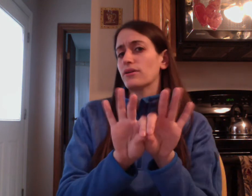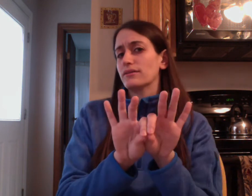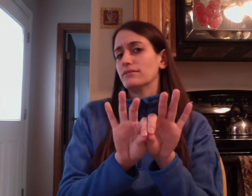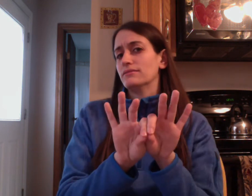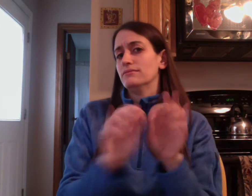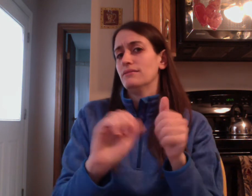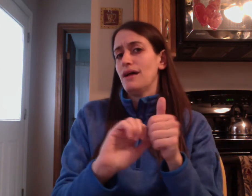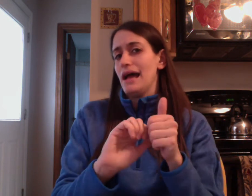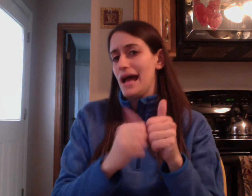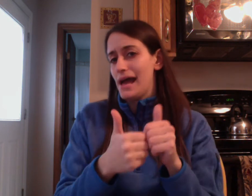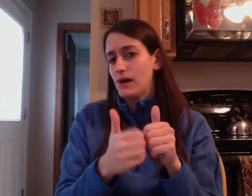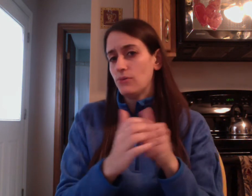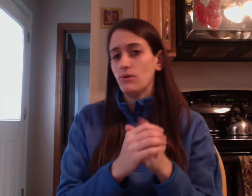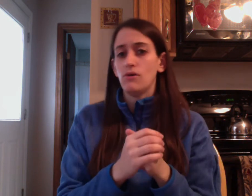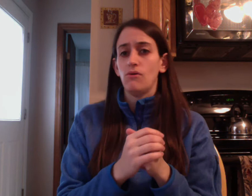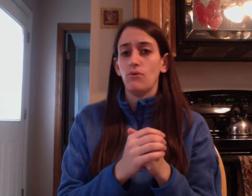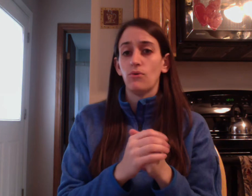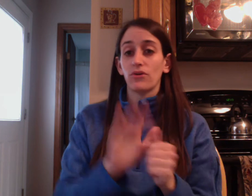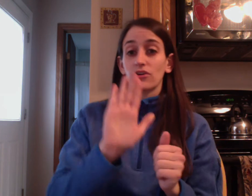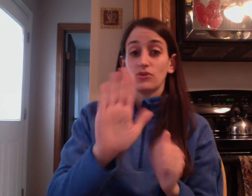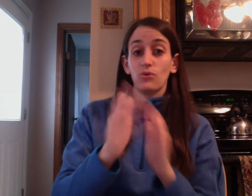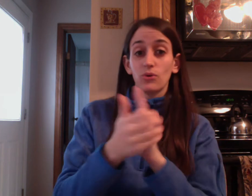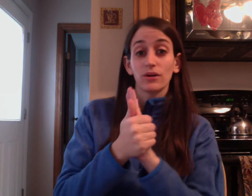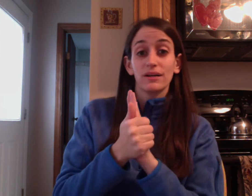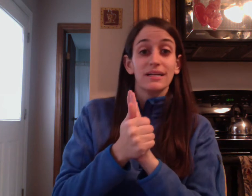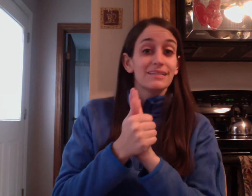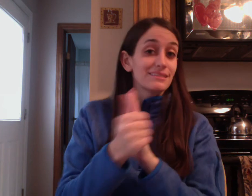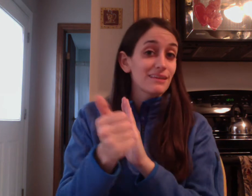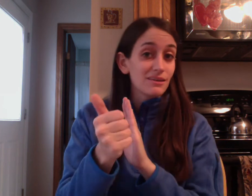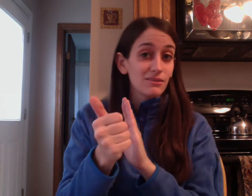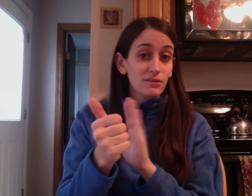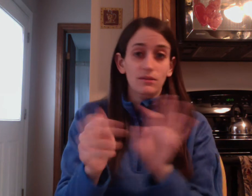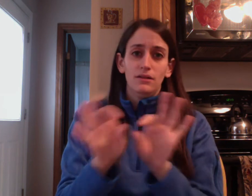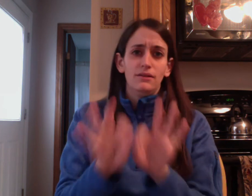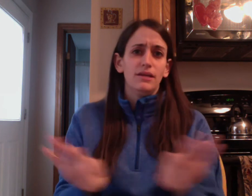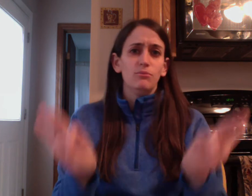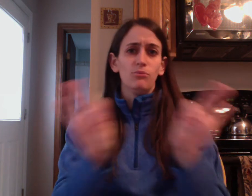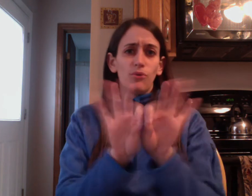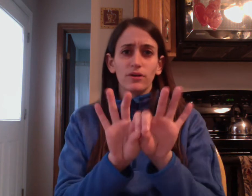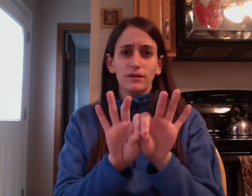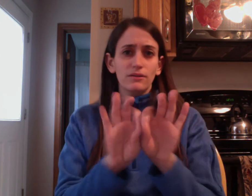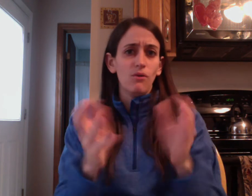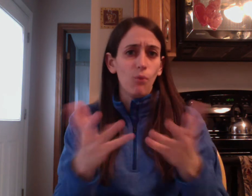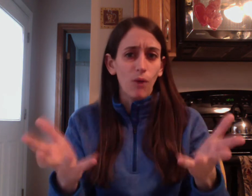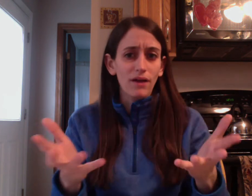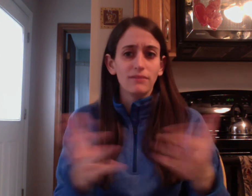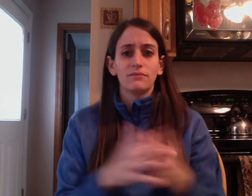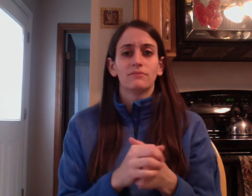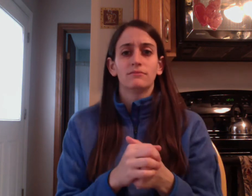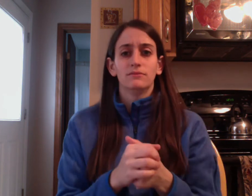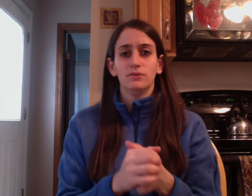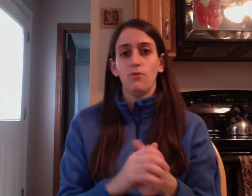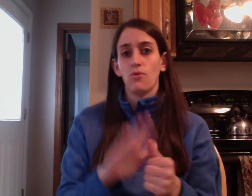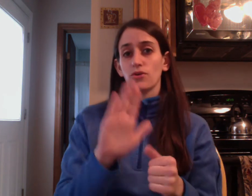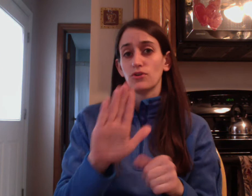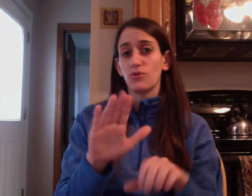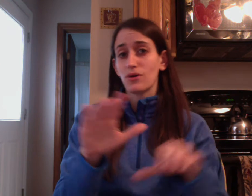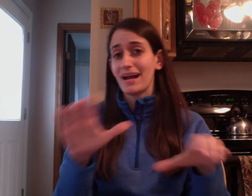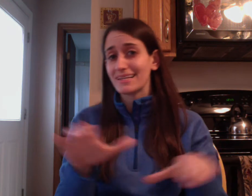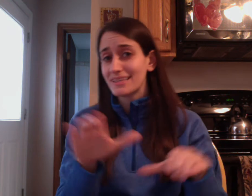important, how? Or your skill, important, what? Or your